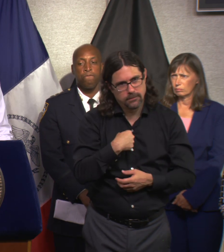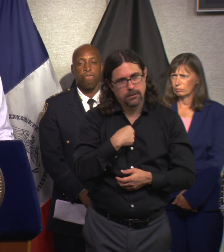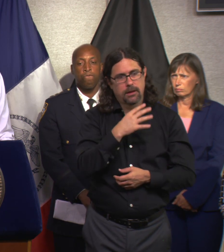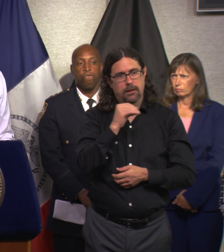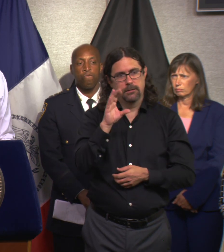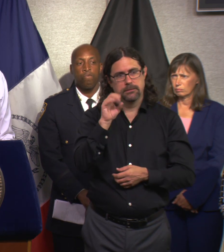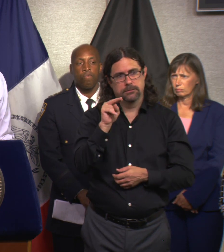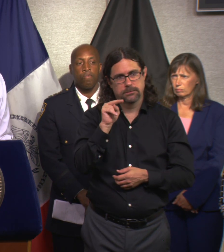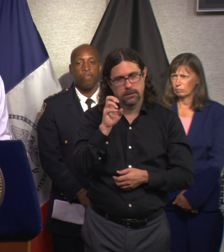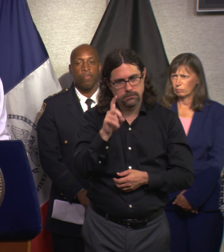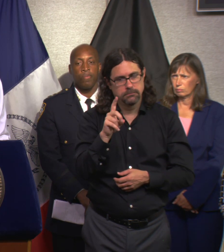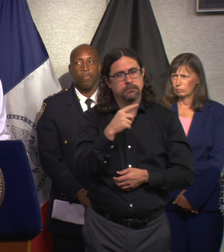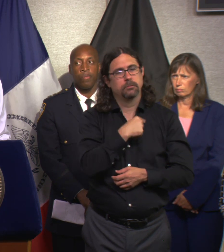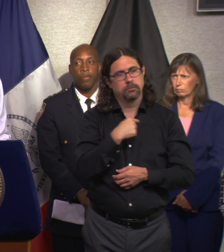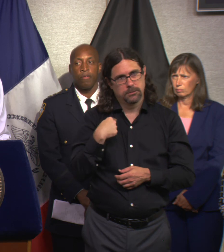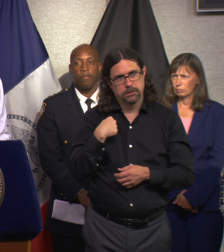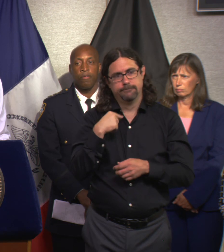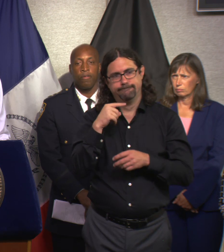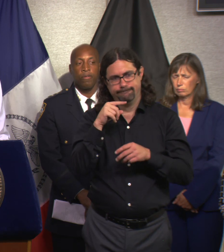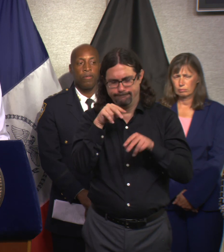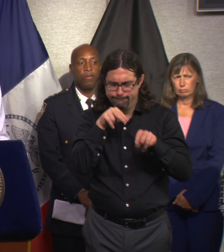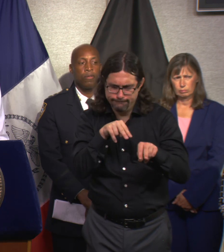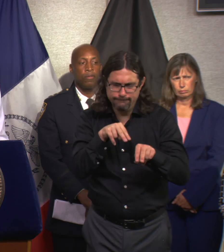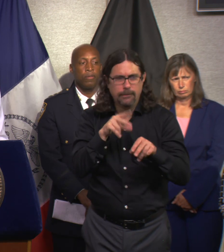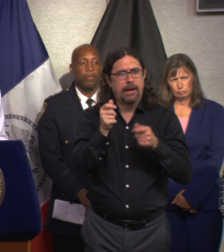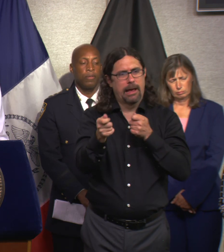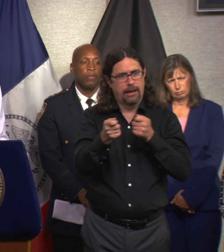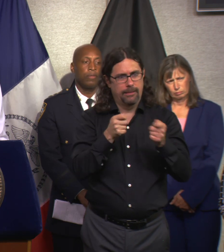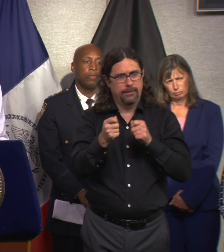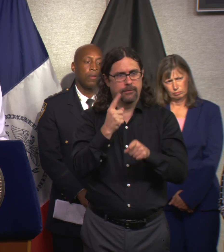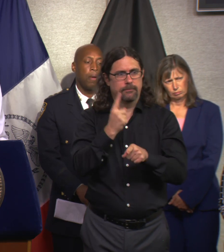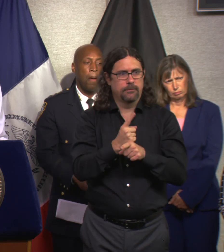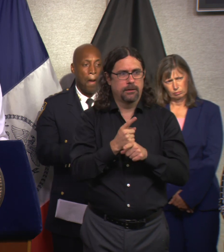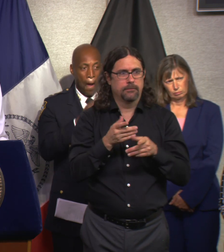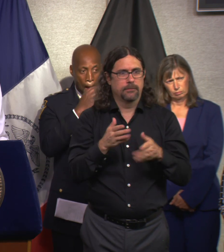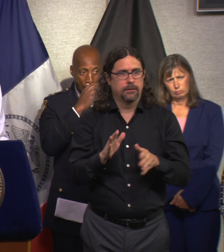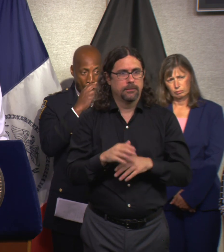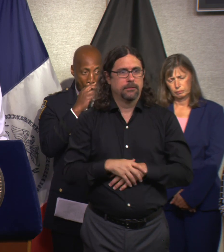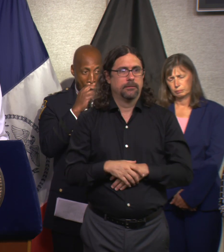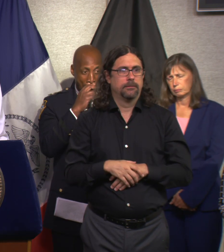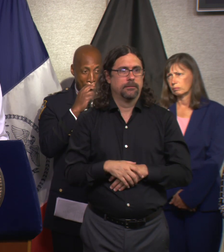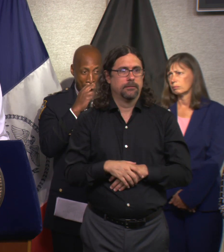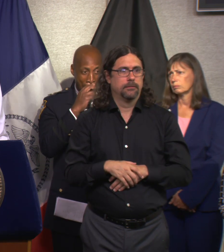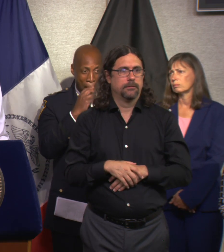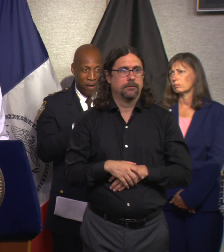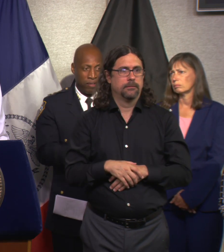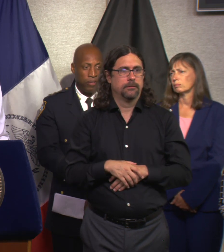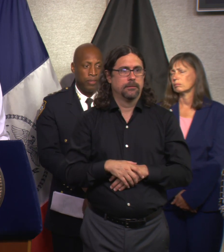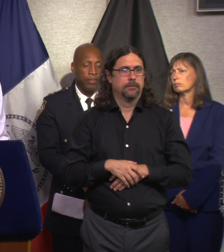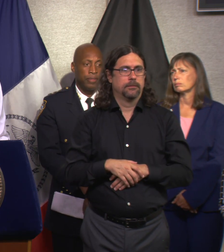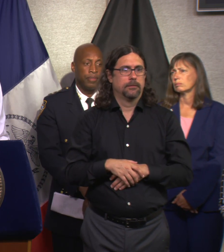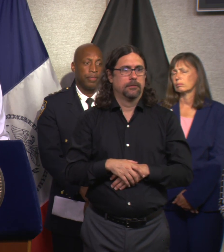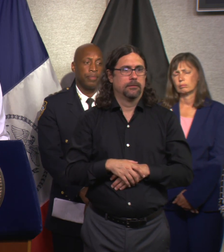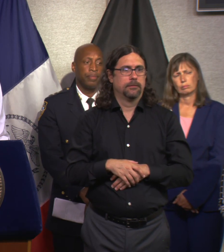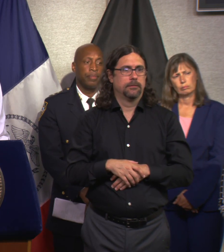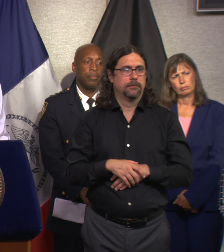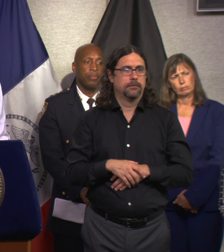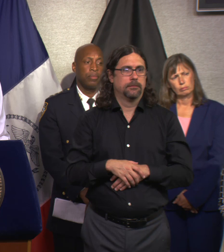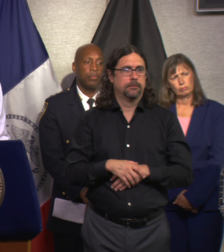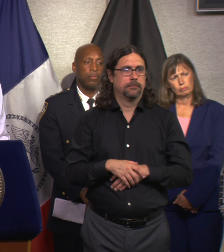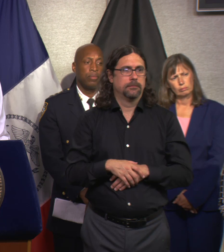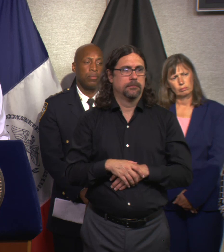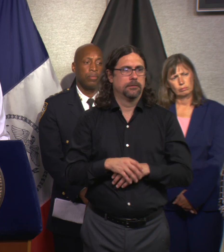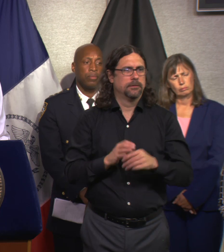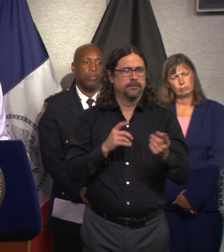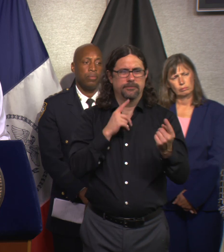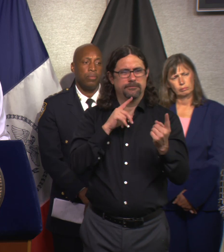the answers I want about what happened last Saturday. There's been some power outages in Staten Island over the last 2 Right. days that I know you've